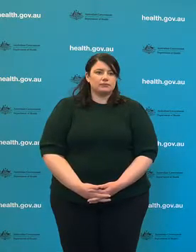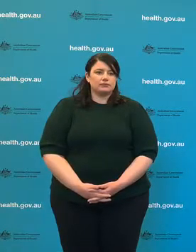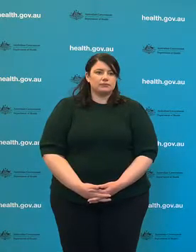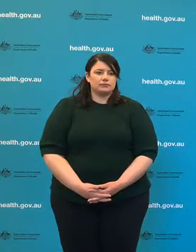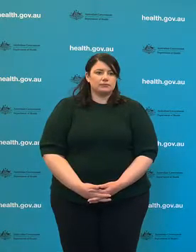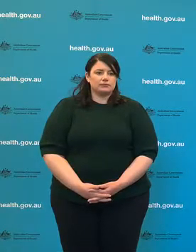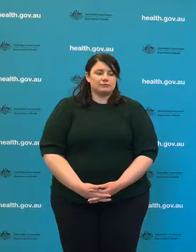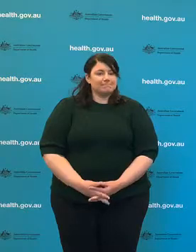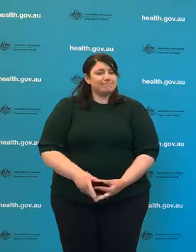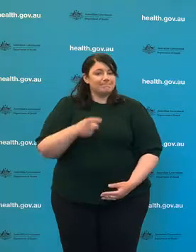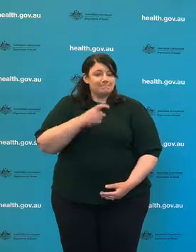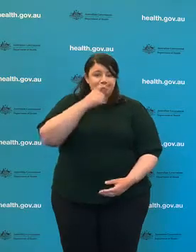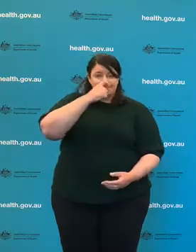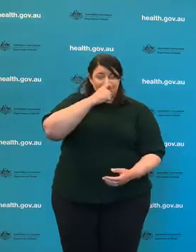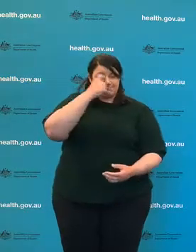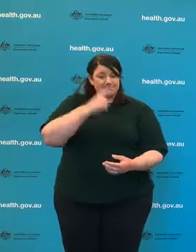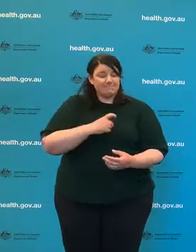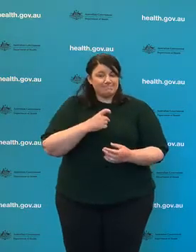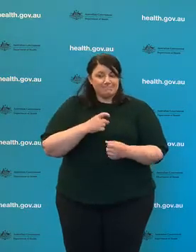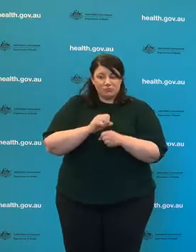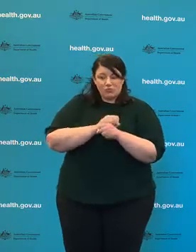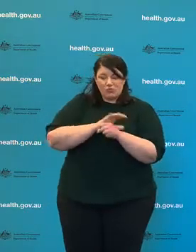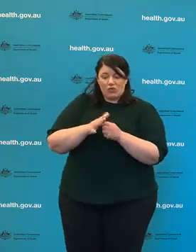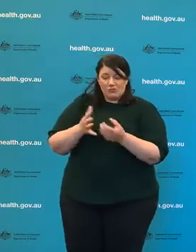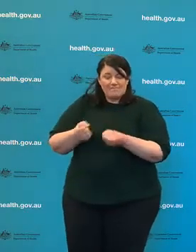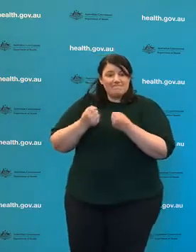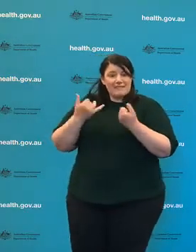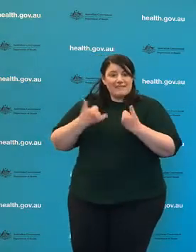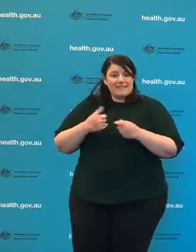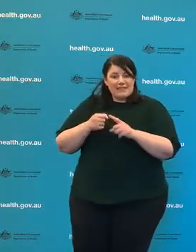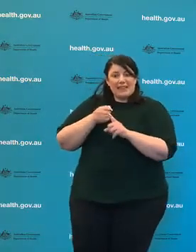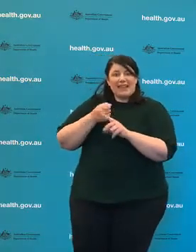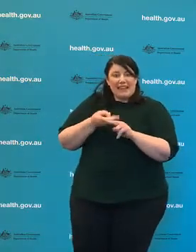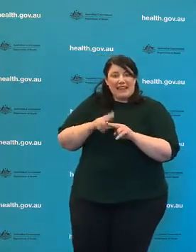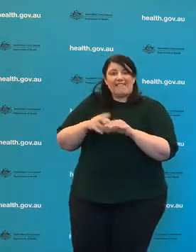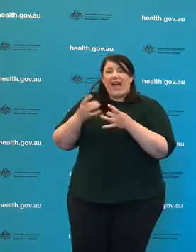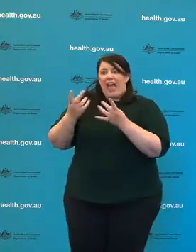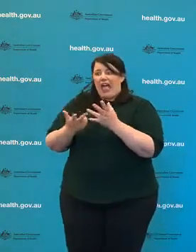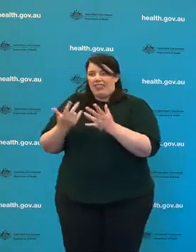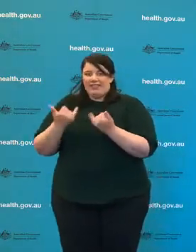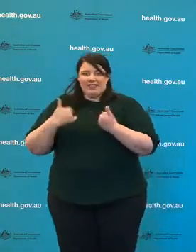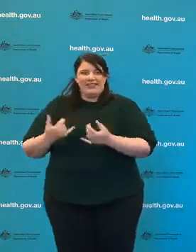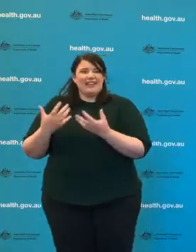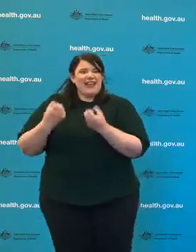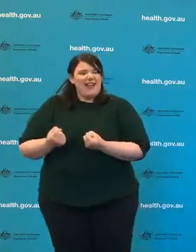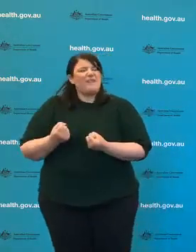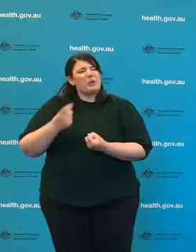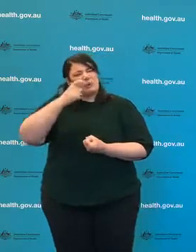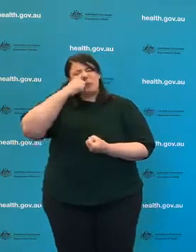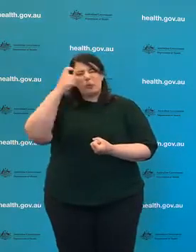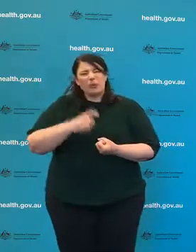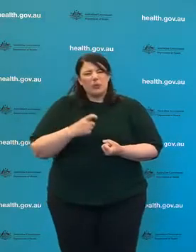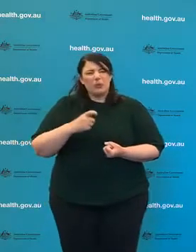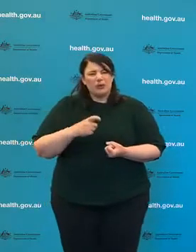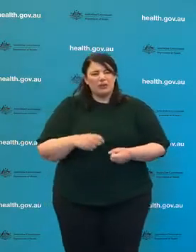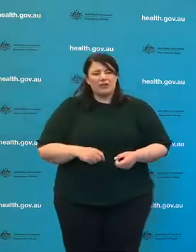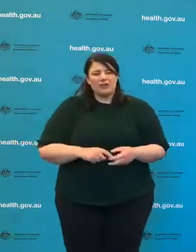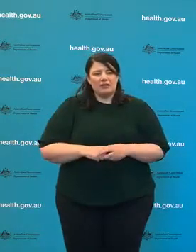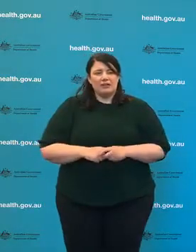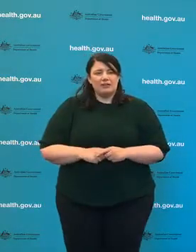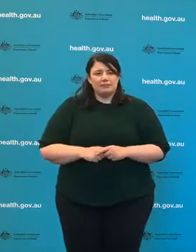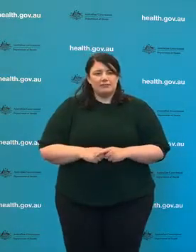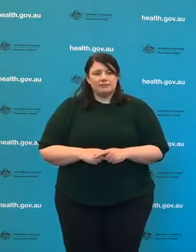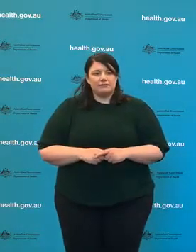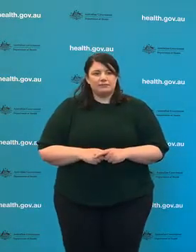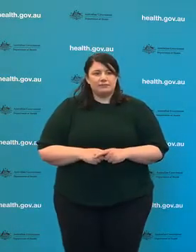the severe impact that COVID has on people with comorbid conditions. So that is the problem with COVID. As soon as you